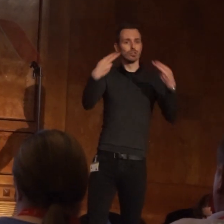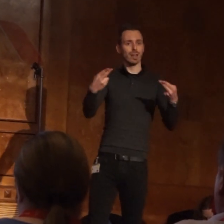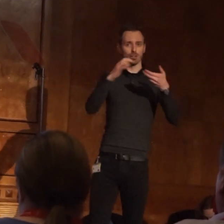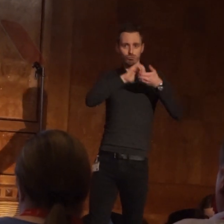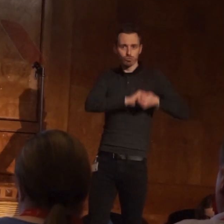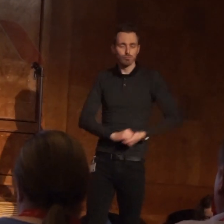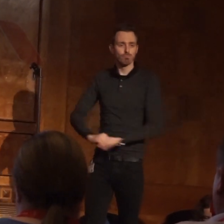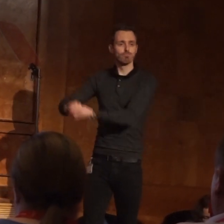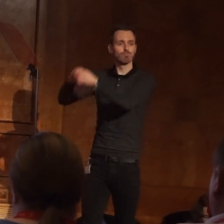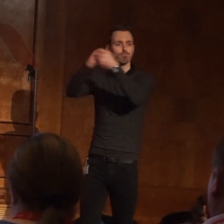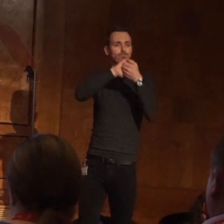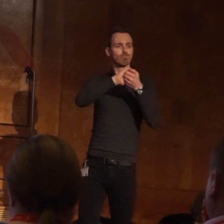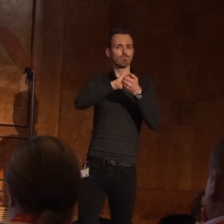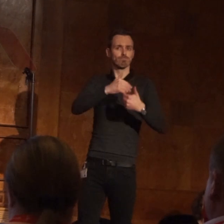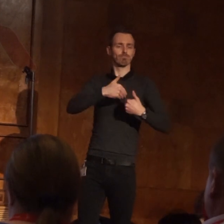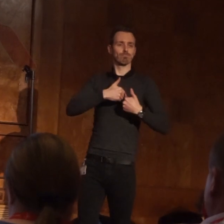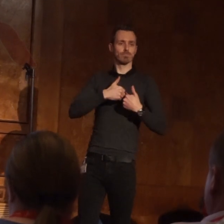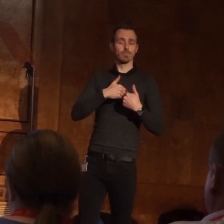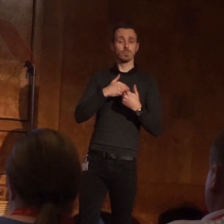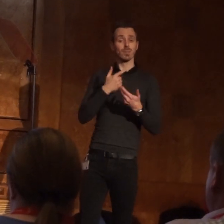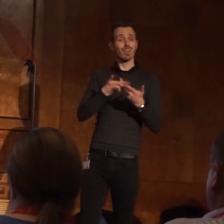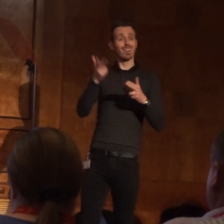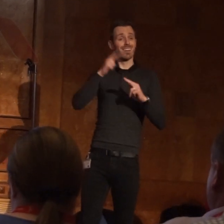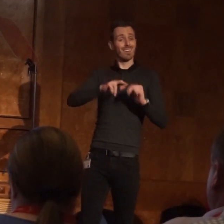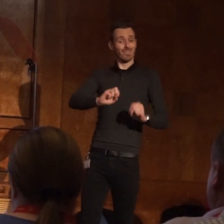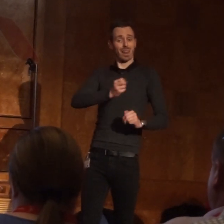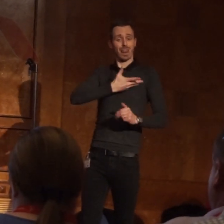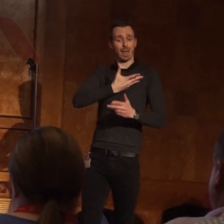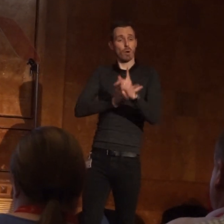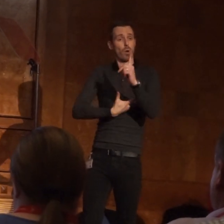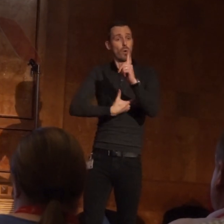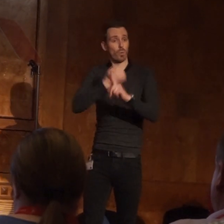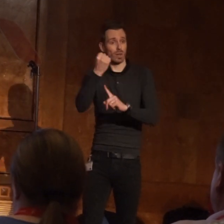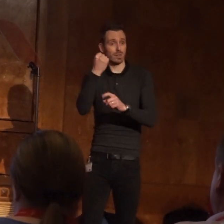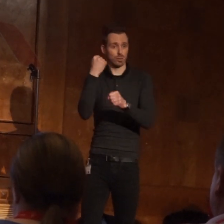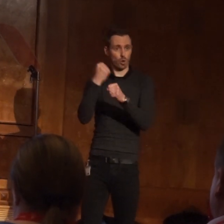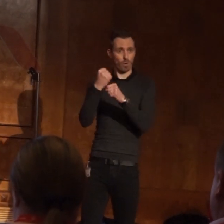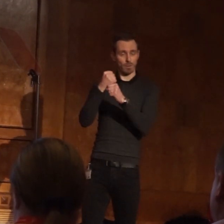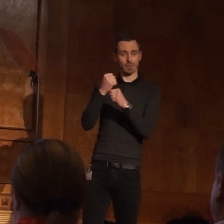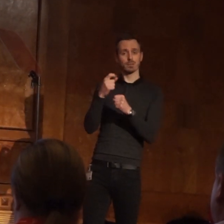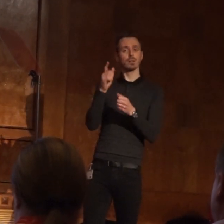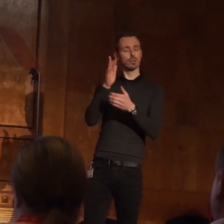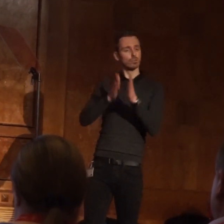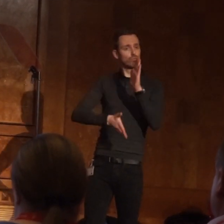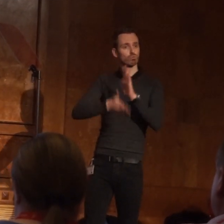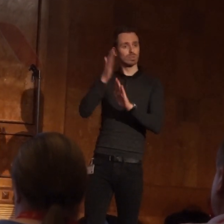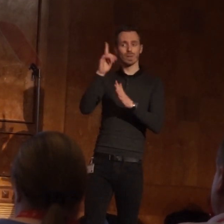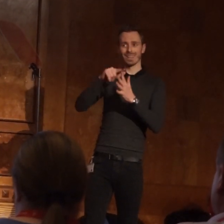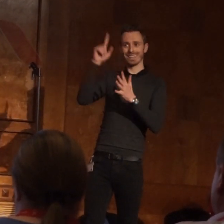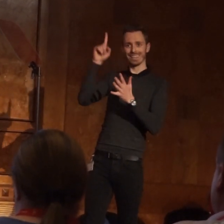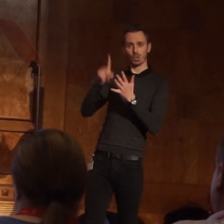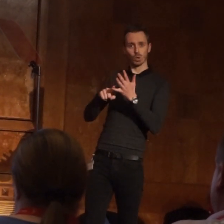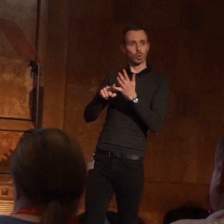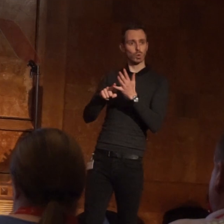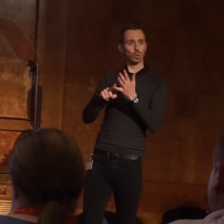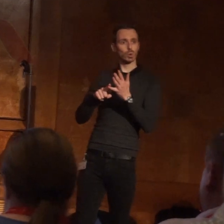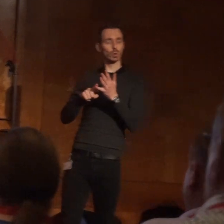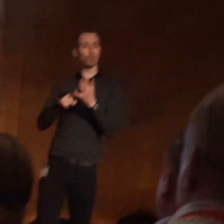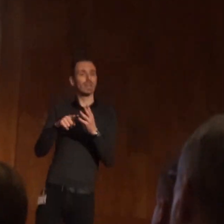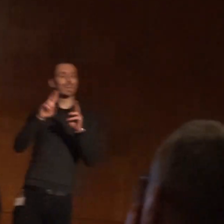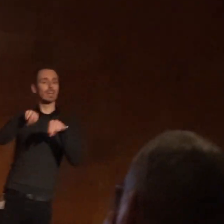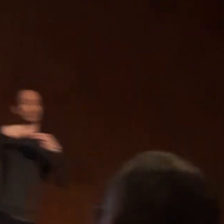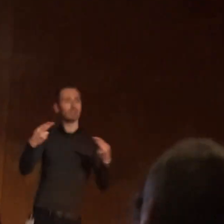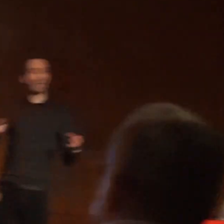why, if we were in government, we would immediately give EU nationals, European Union nationals, living